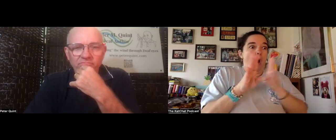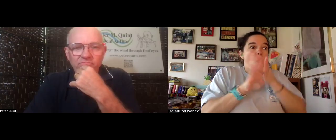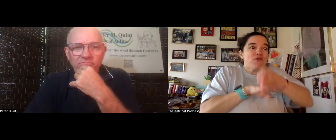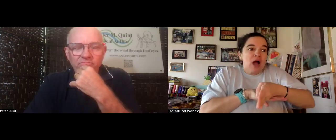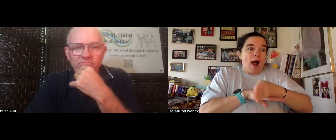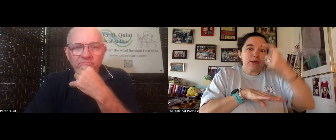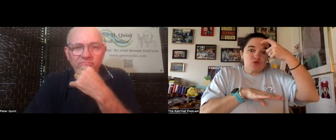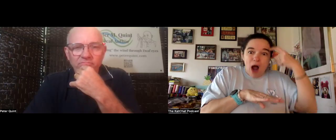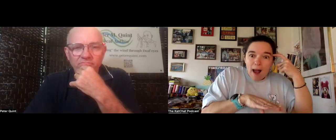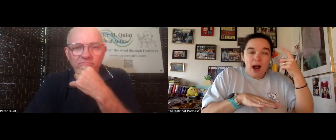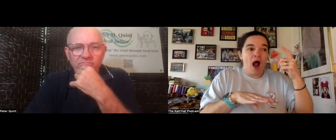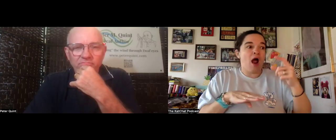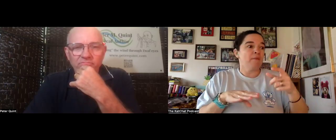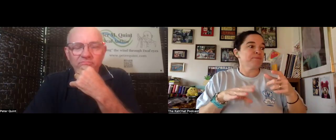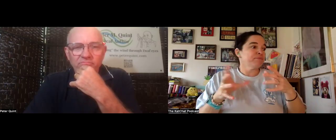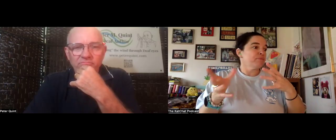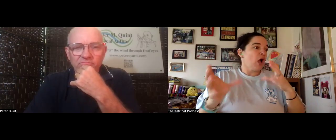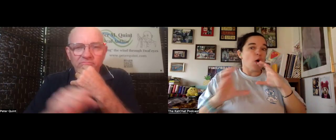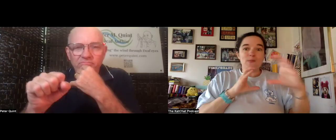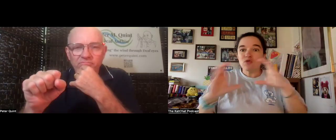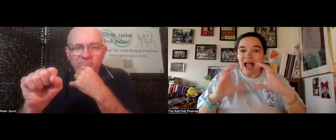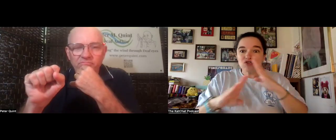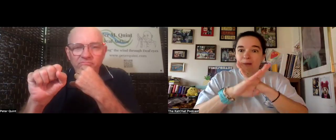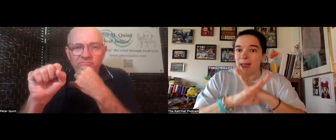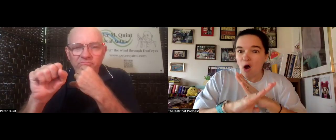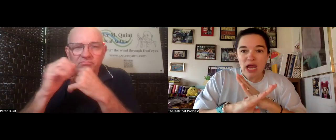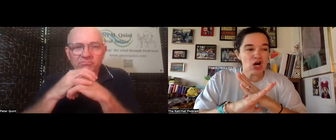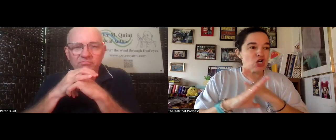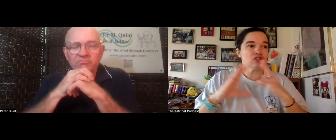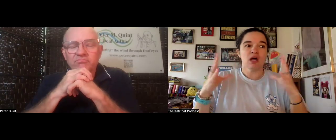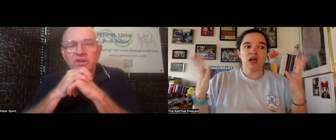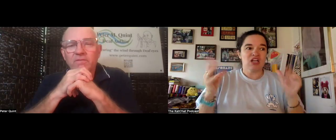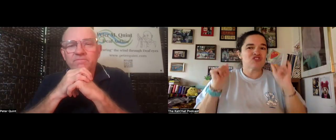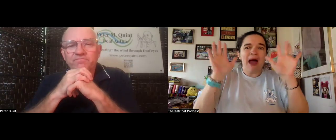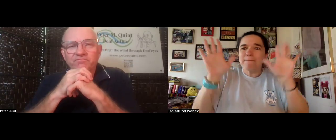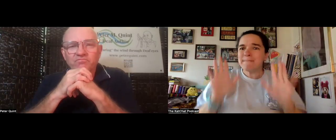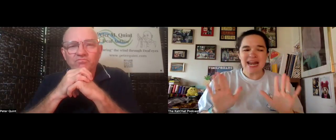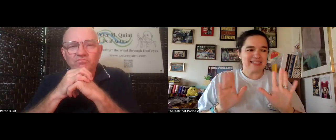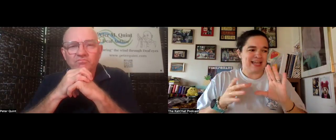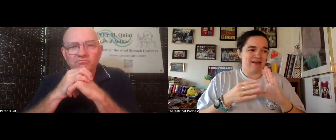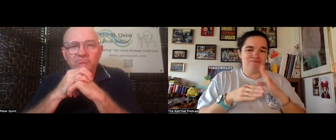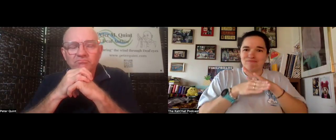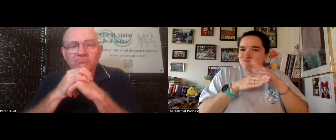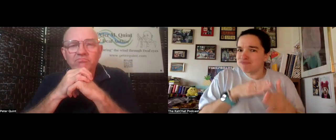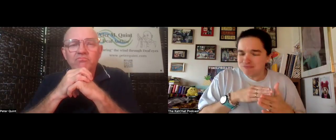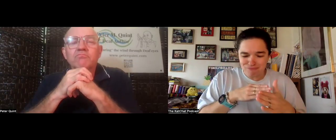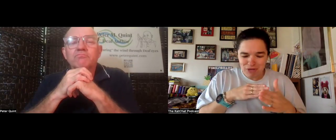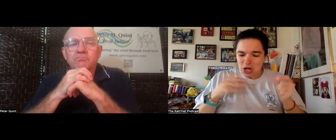Sitka, overcome trauma, communication barriers. Just